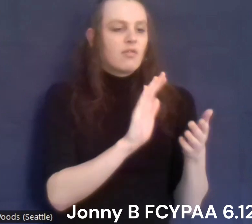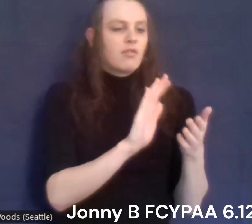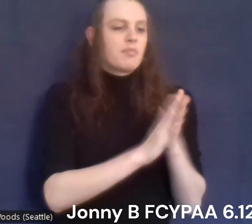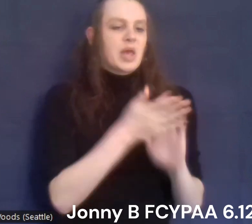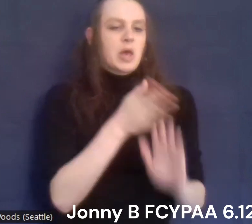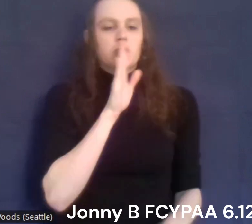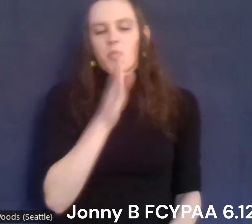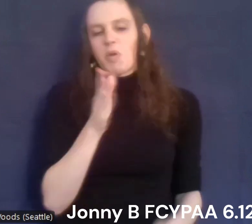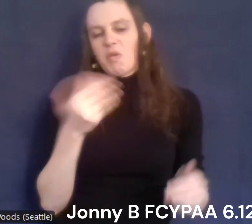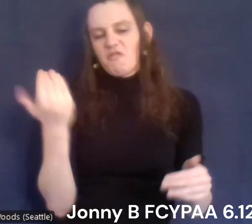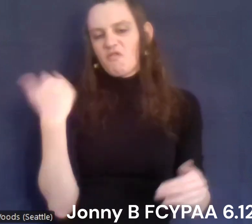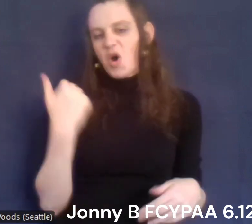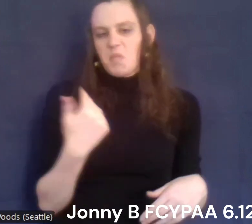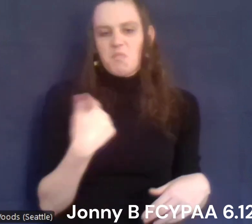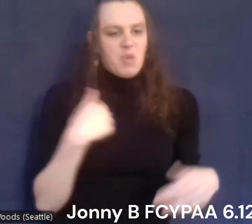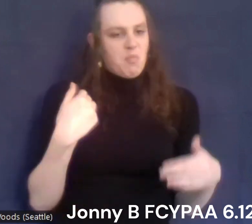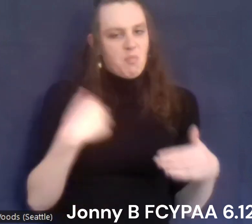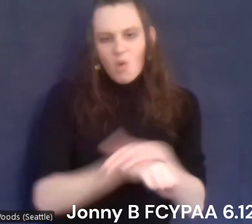so I never even